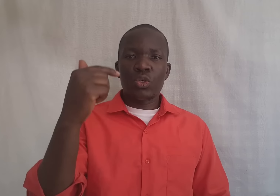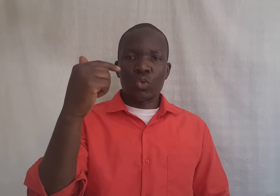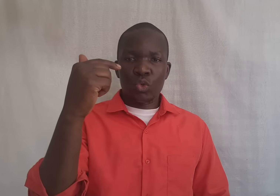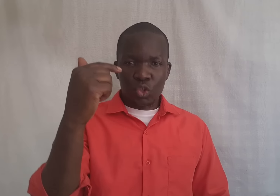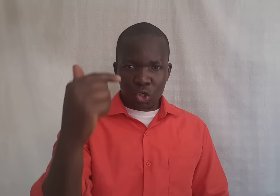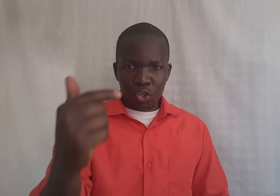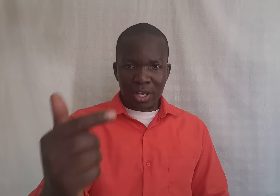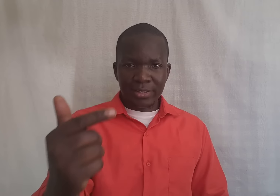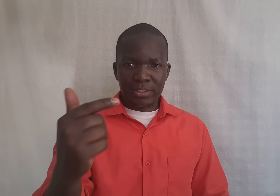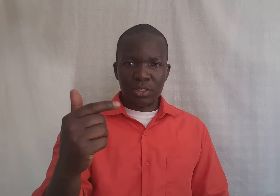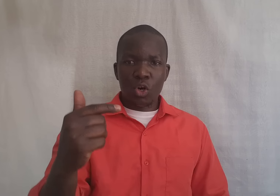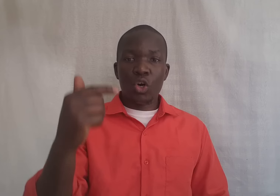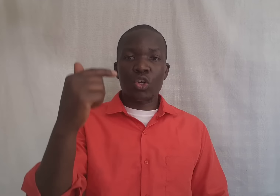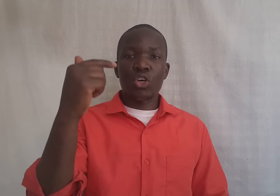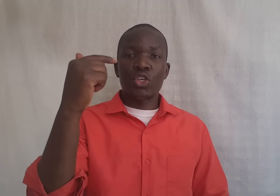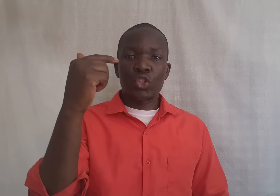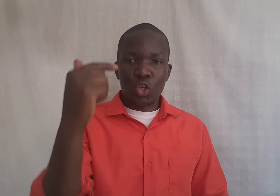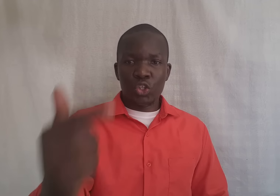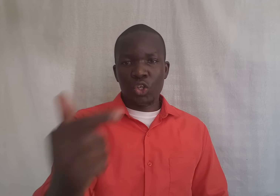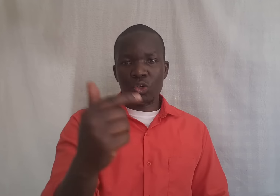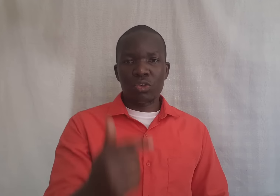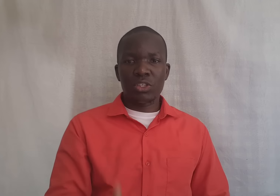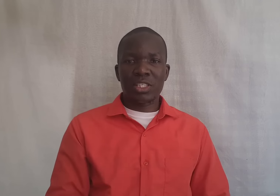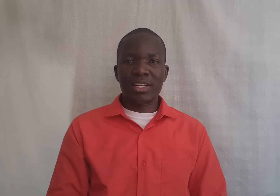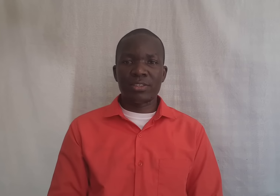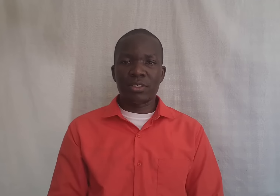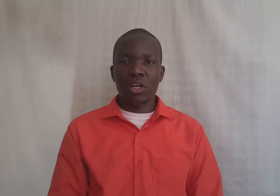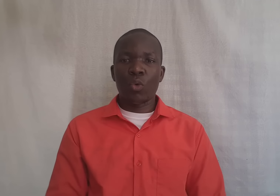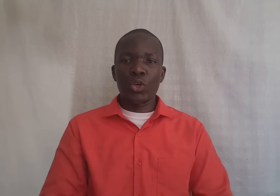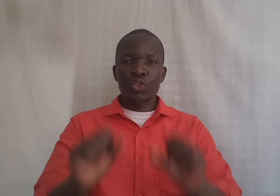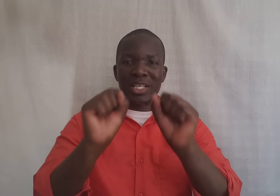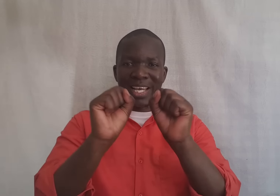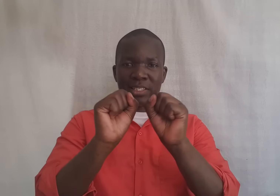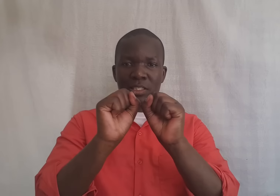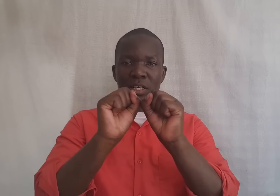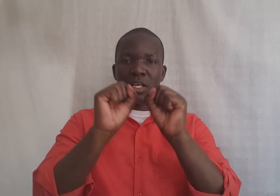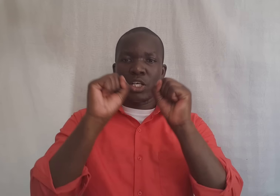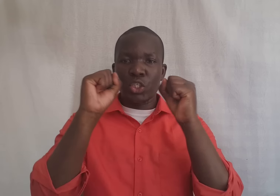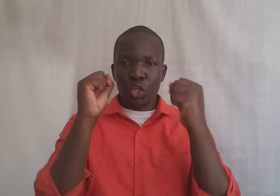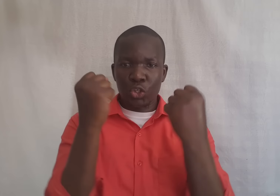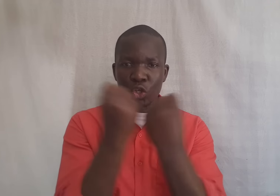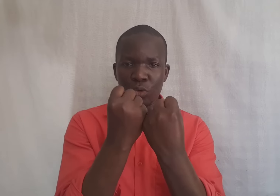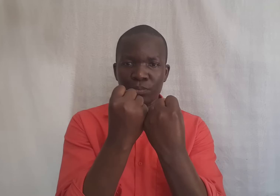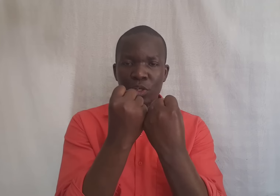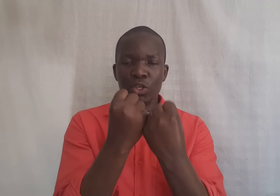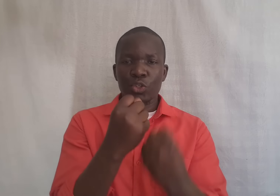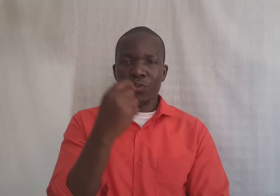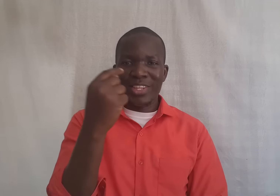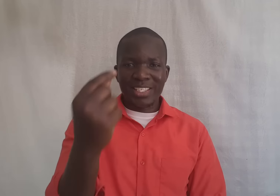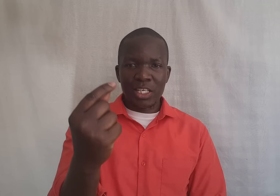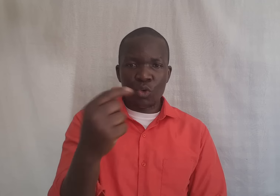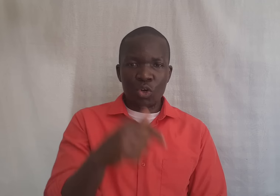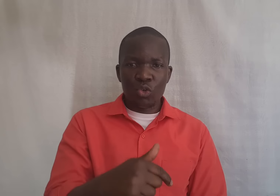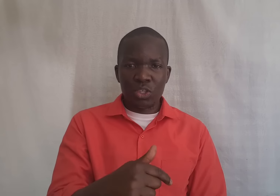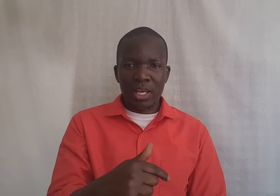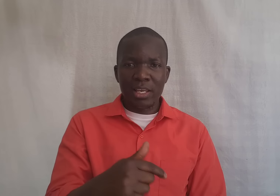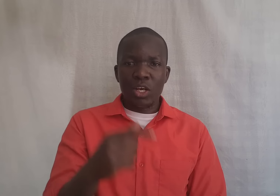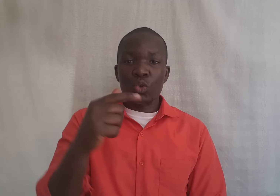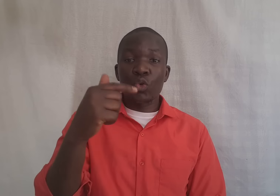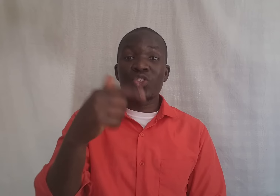to socialize or social studies. We used S, social. So for this case, we are going to say to use